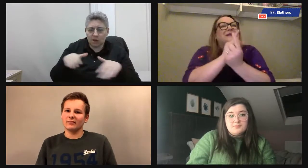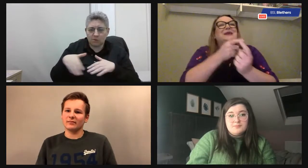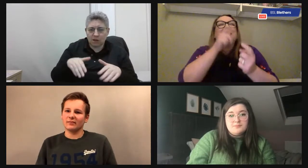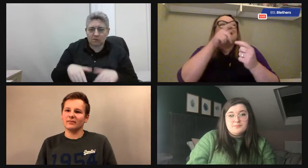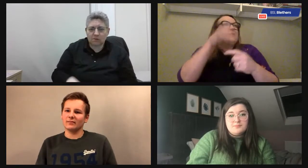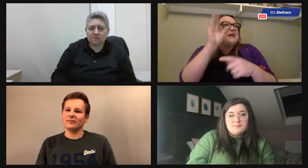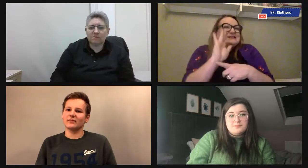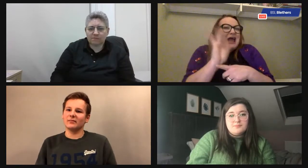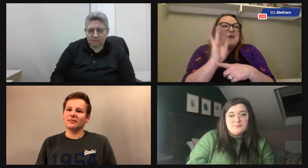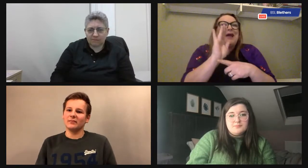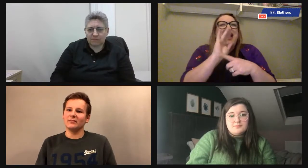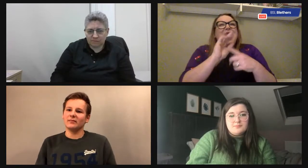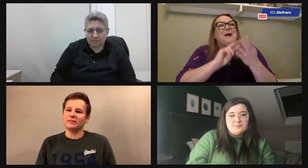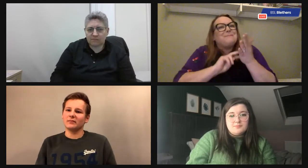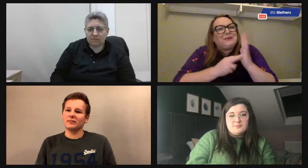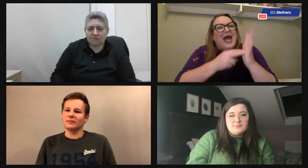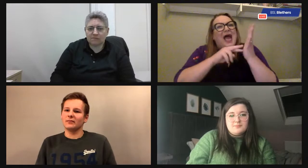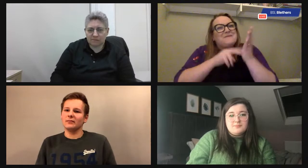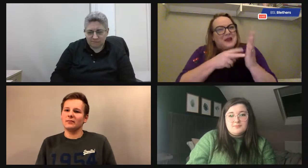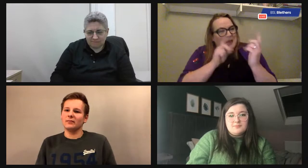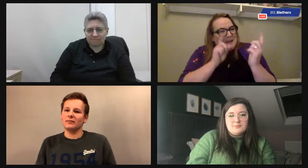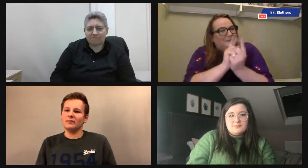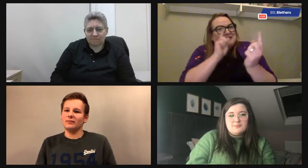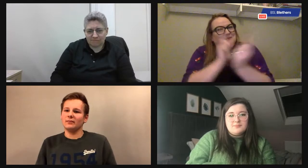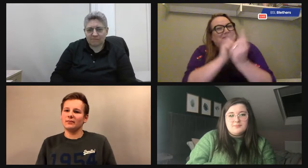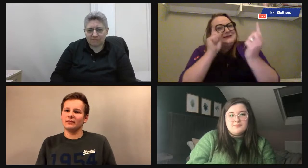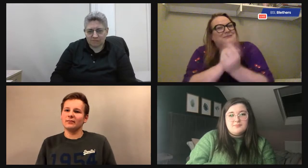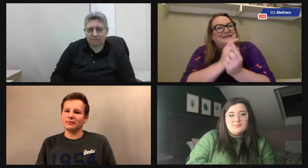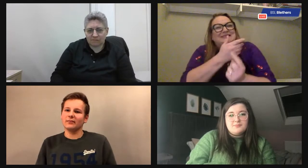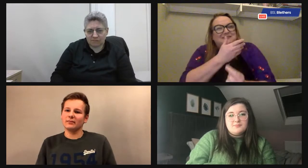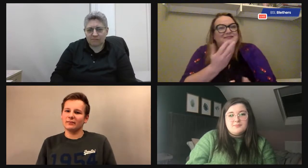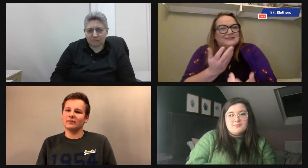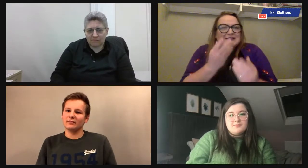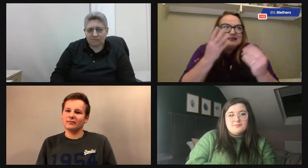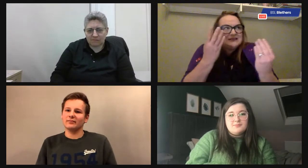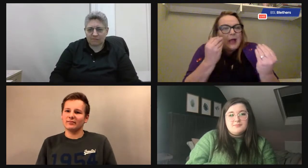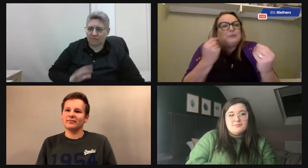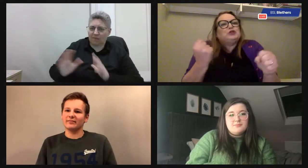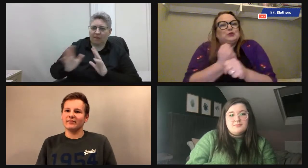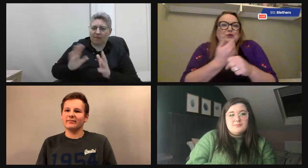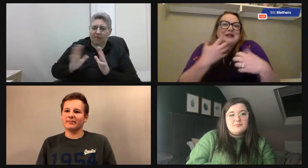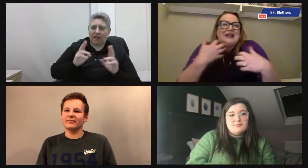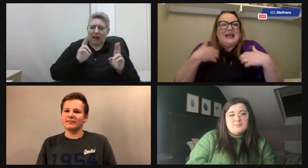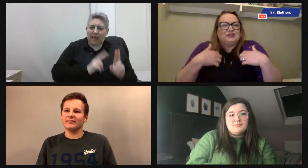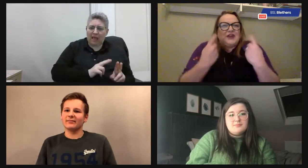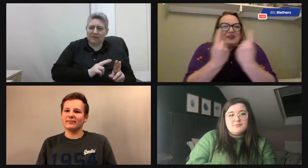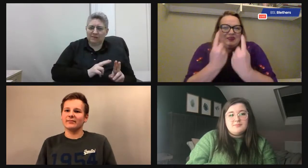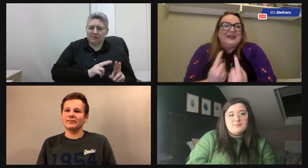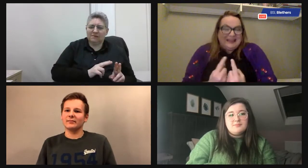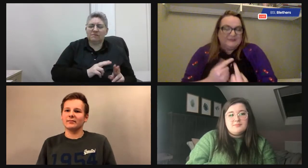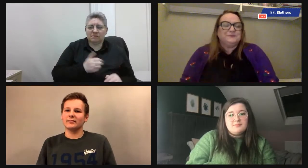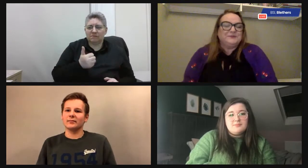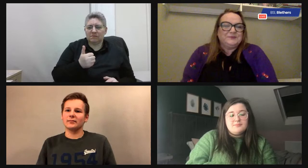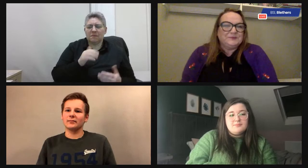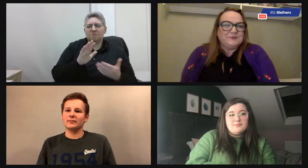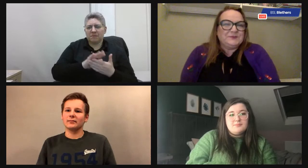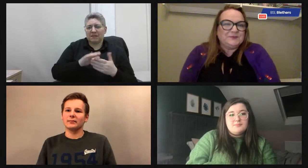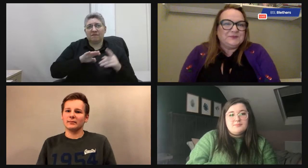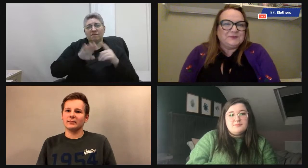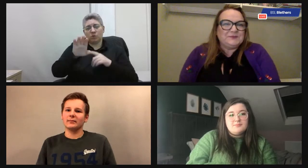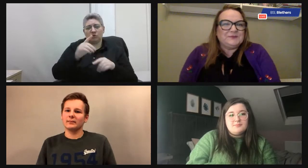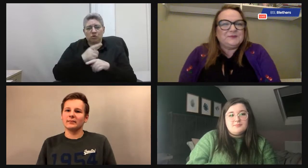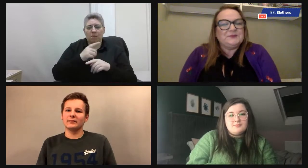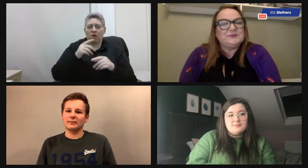try and redress that balance and have maybe a wee bit more face to face interaction rather than having it